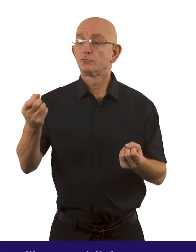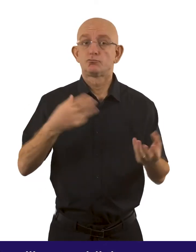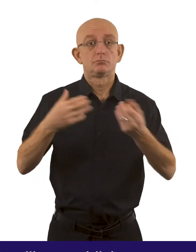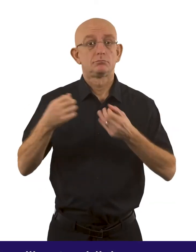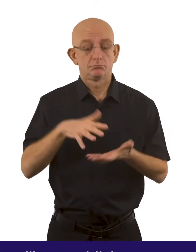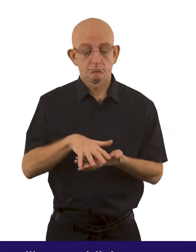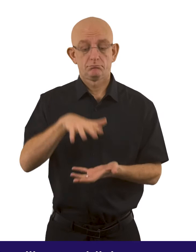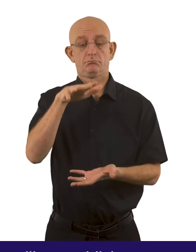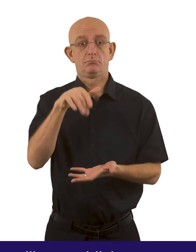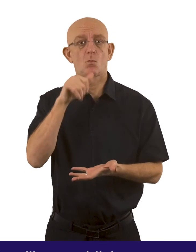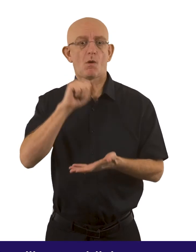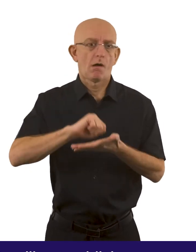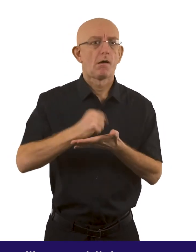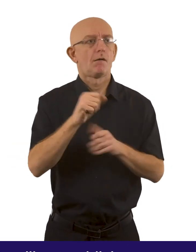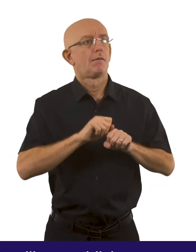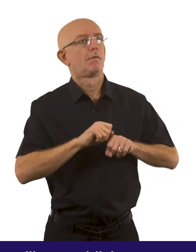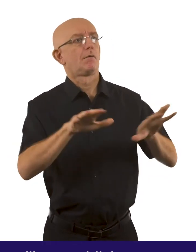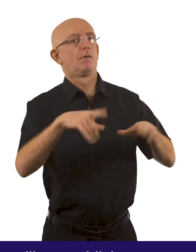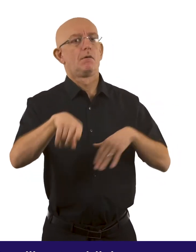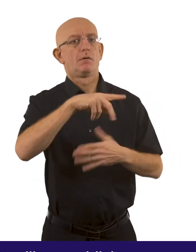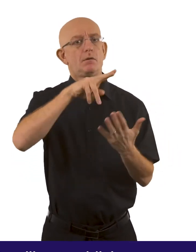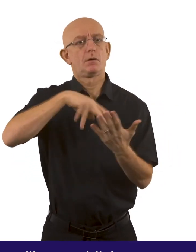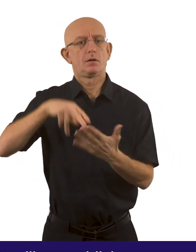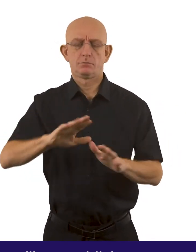We will not publish responses.